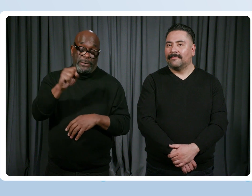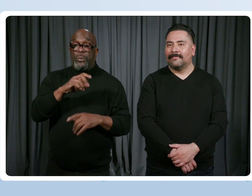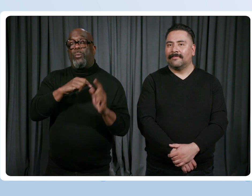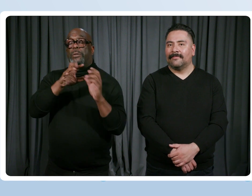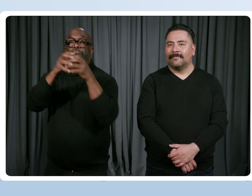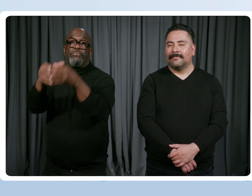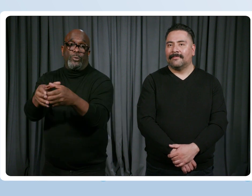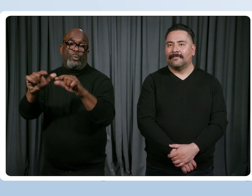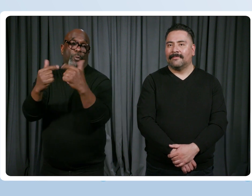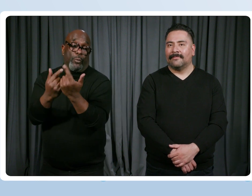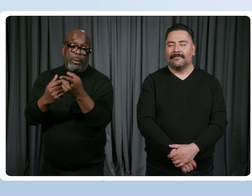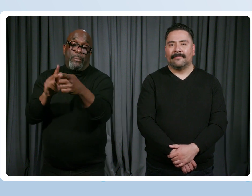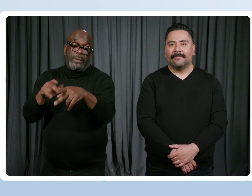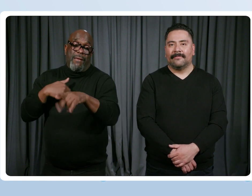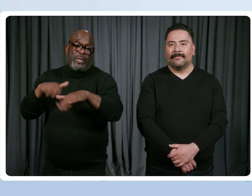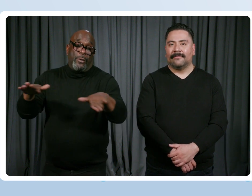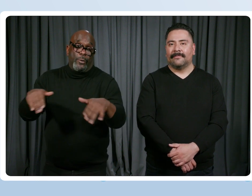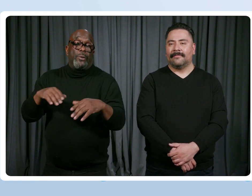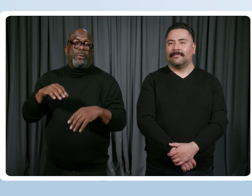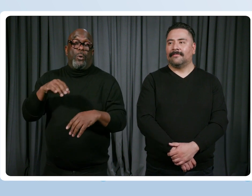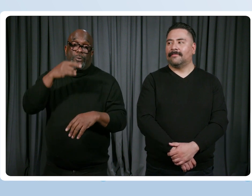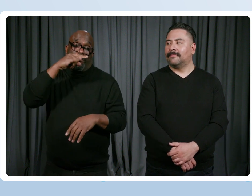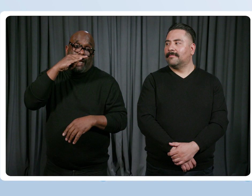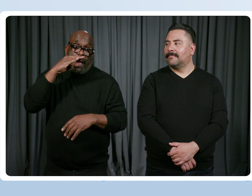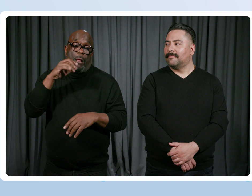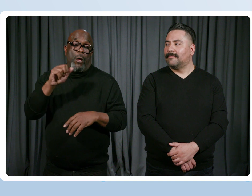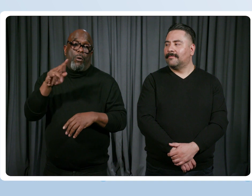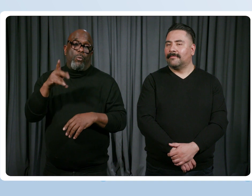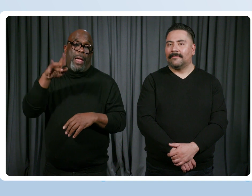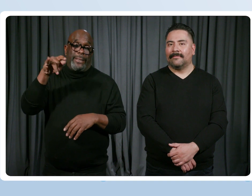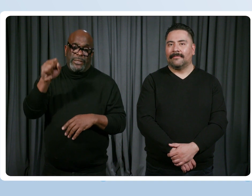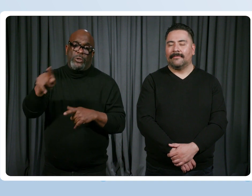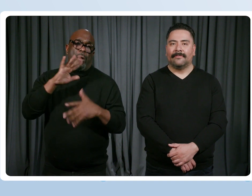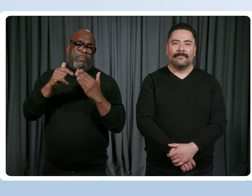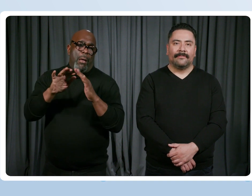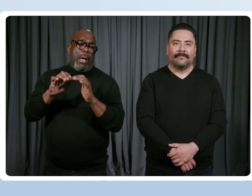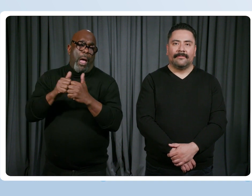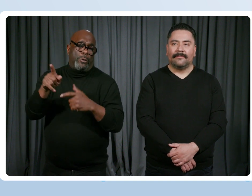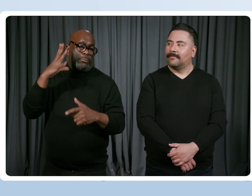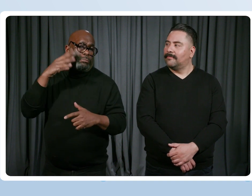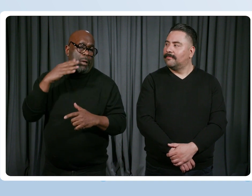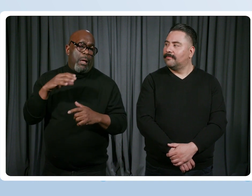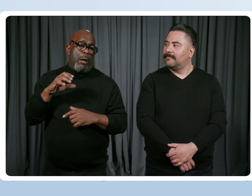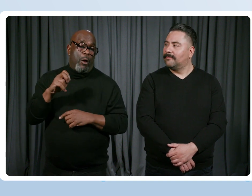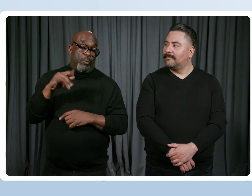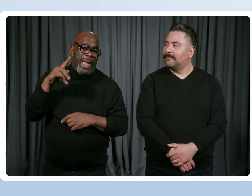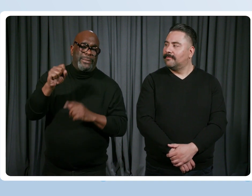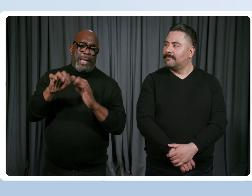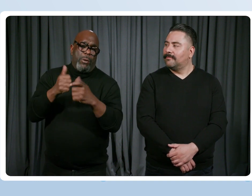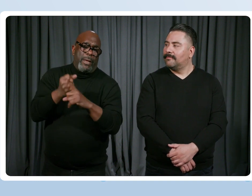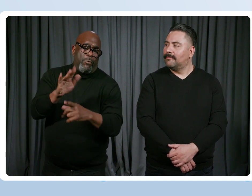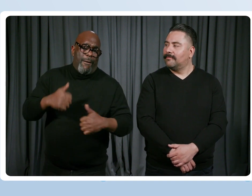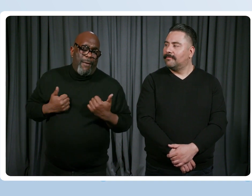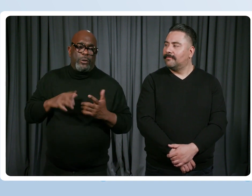childhood juvenile arthritis, and she spoke about her experience with arthritis and how that impacted her. And she was talking a lot about some of